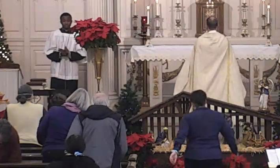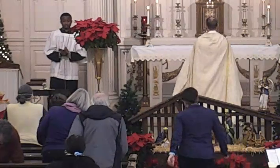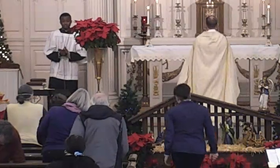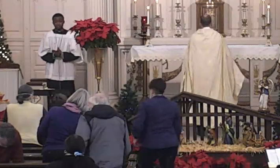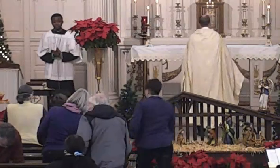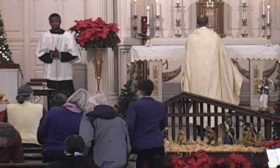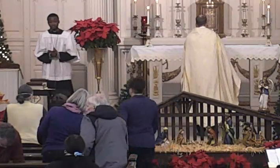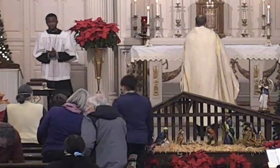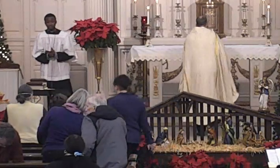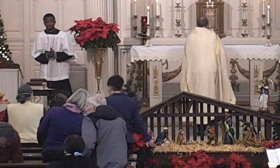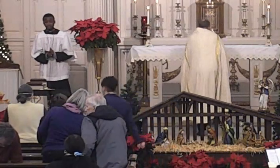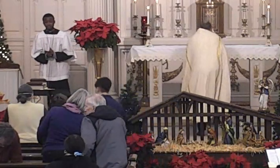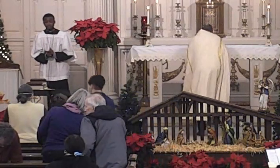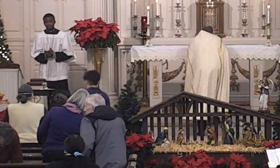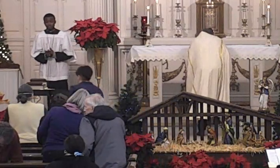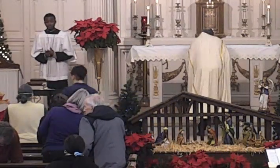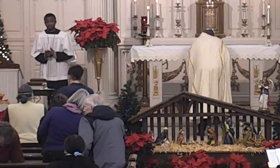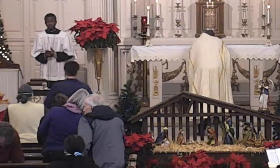203.